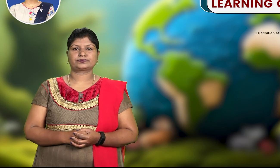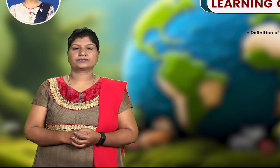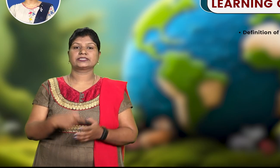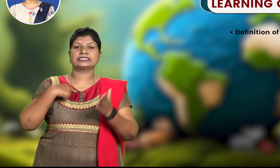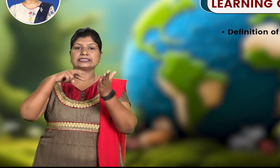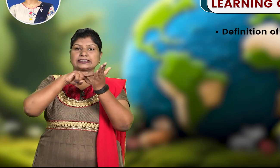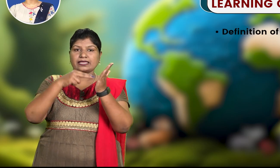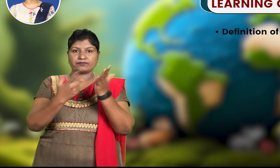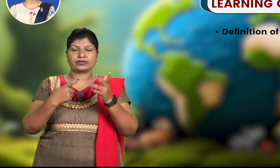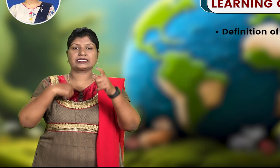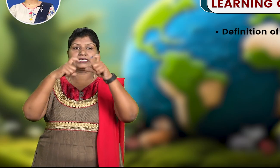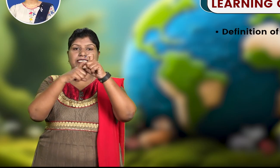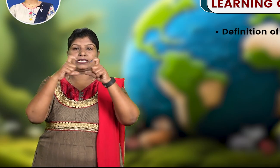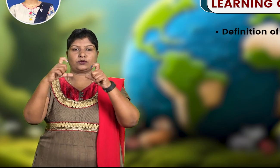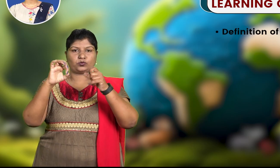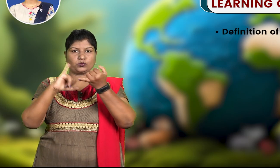definition of ecosystem,